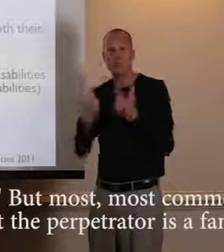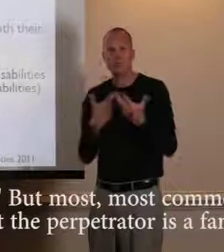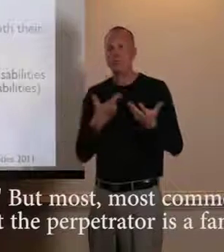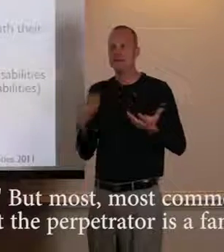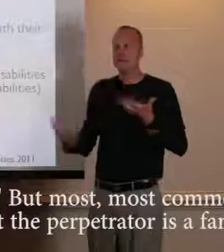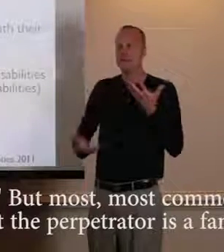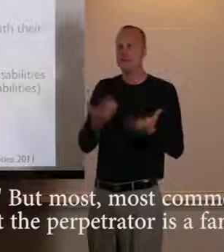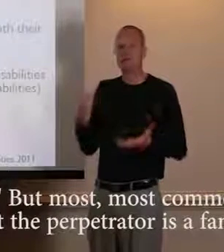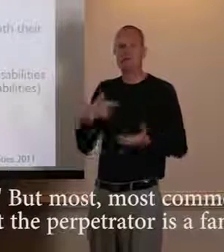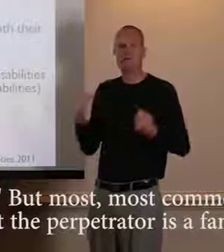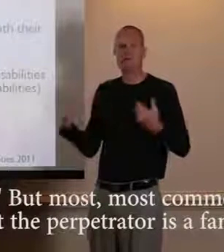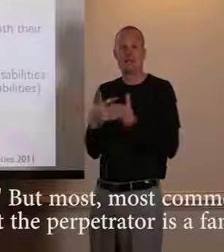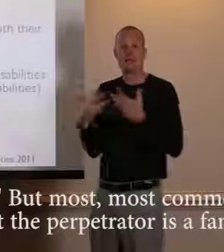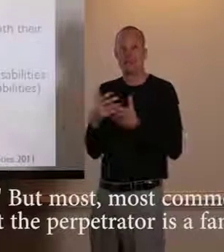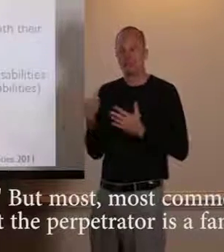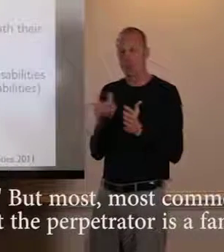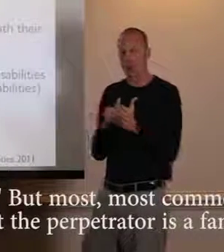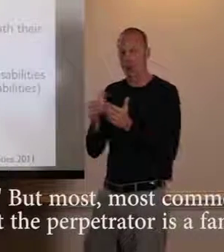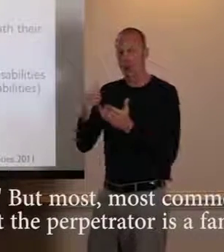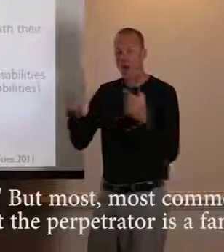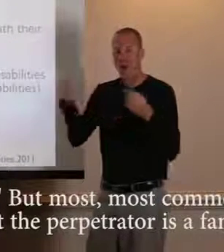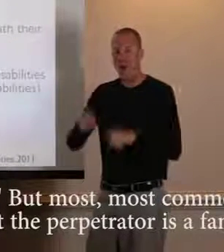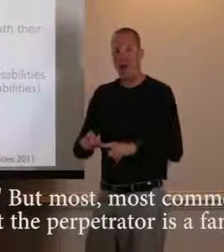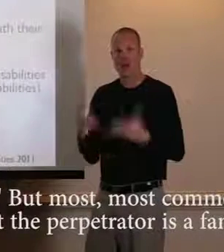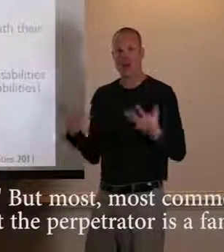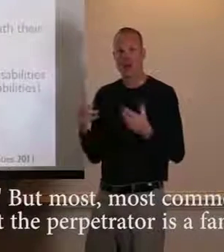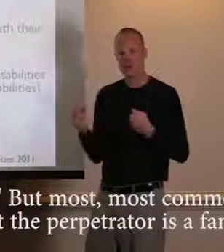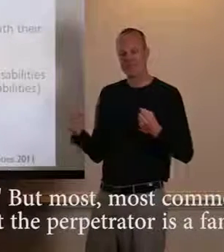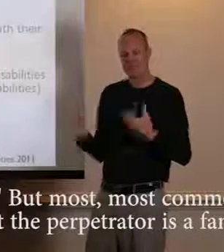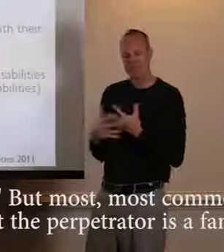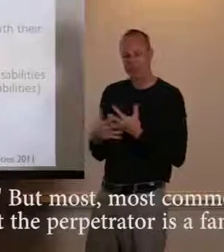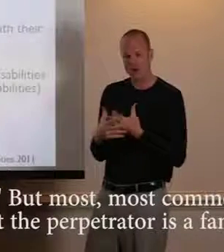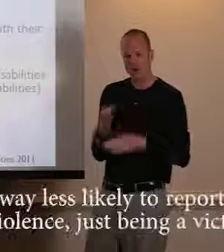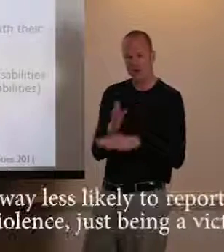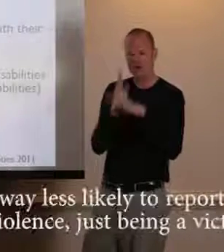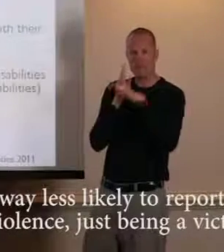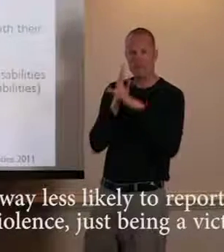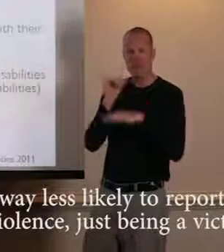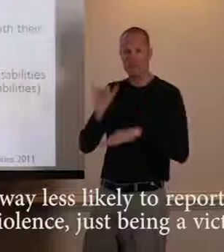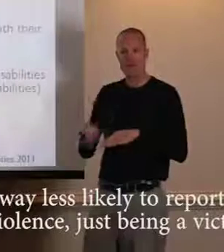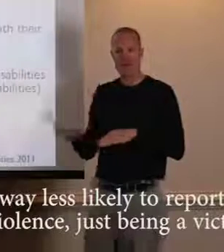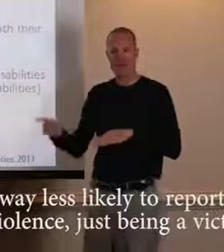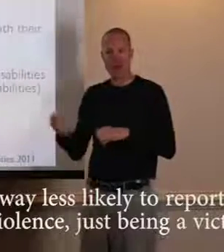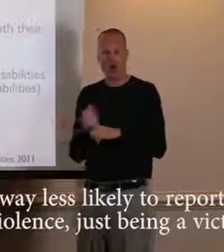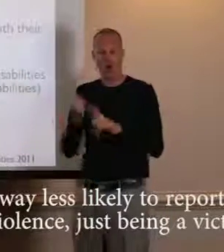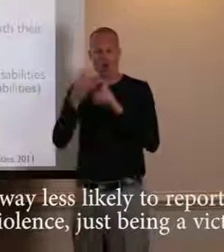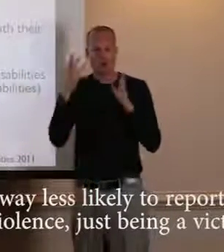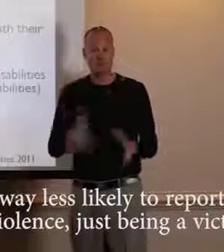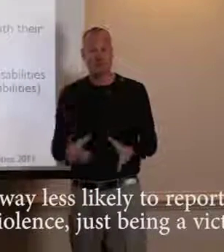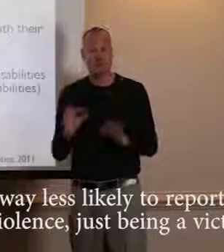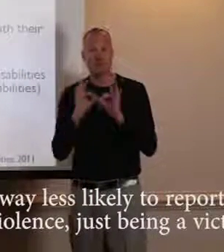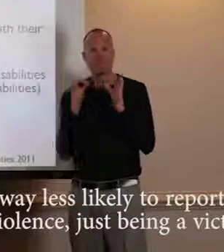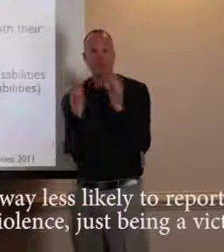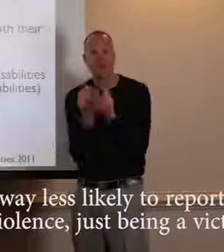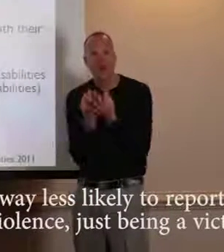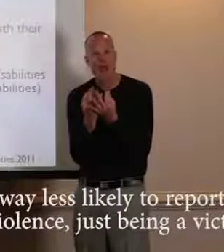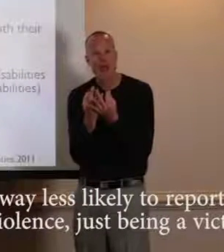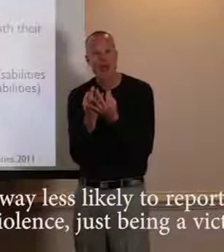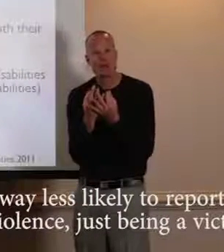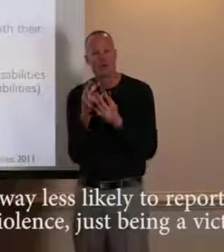most commonly, the fear and the barrier is that the perpetrator is a family member or caretaker. So you're way less likely to